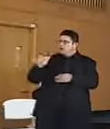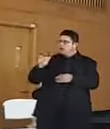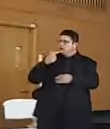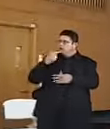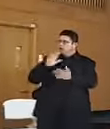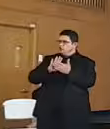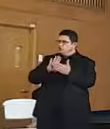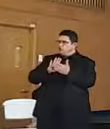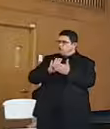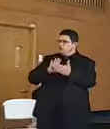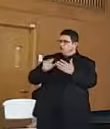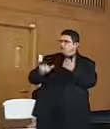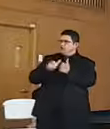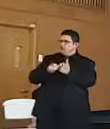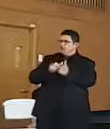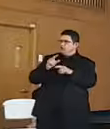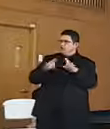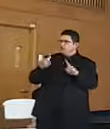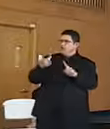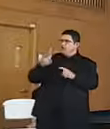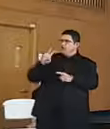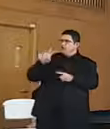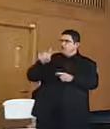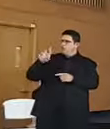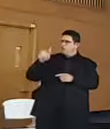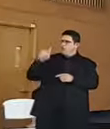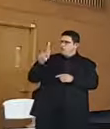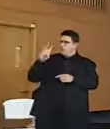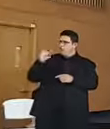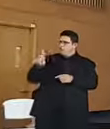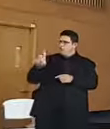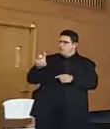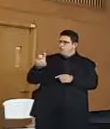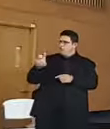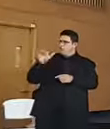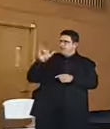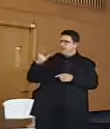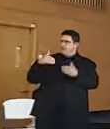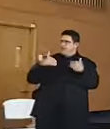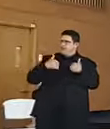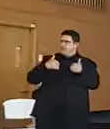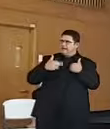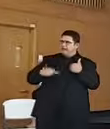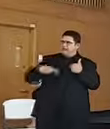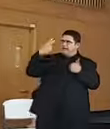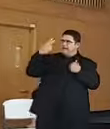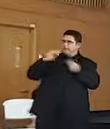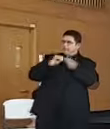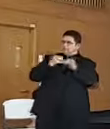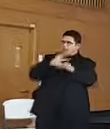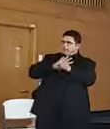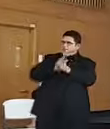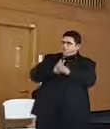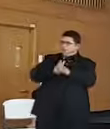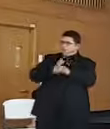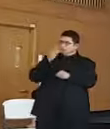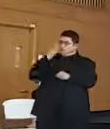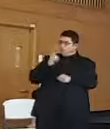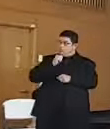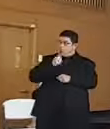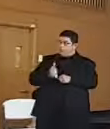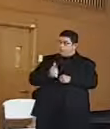the Rockwood School District, that zip code over there, that has the highest cases of COVID numbers right now. So why not